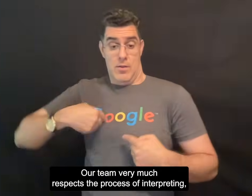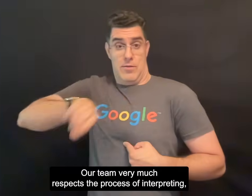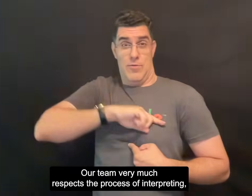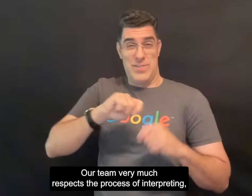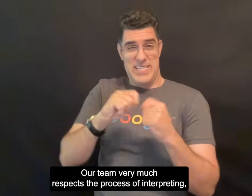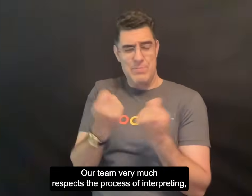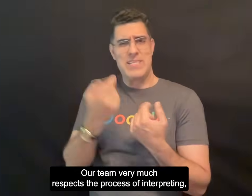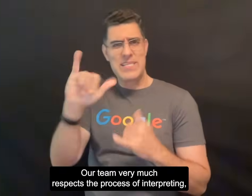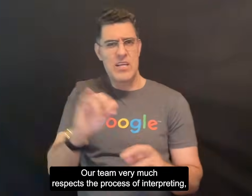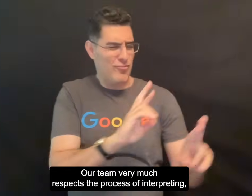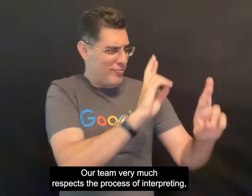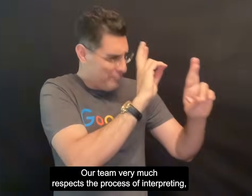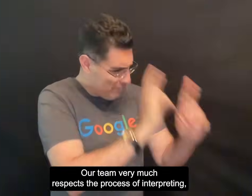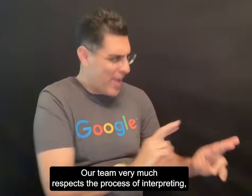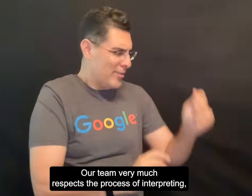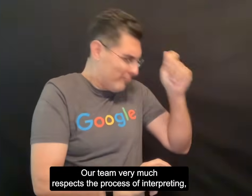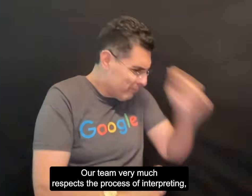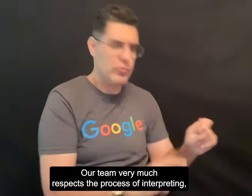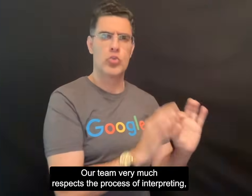Our team very much respects the process of interpreting.